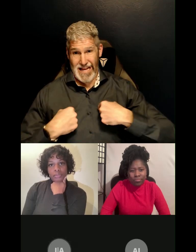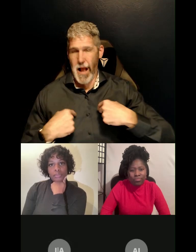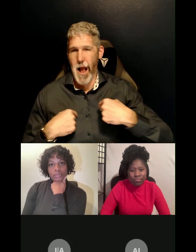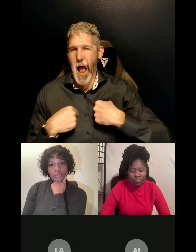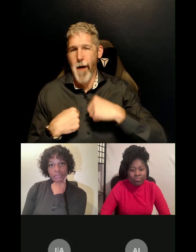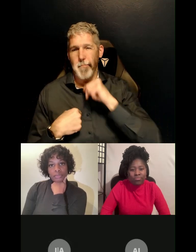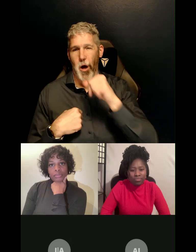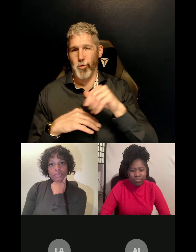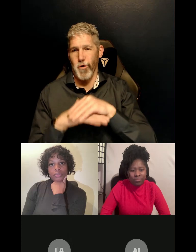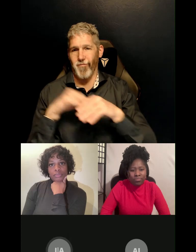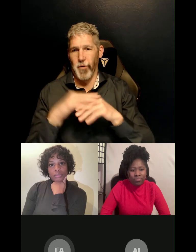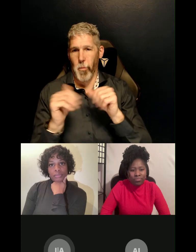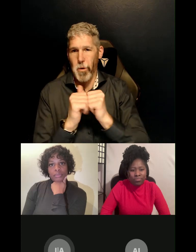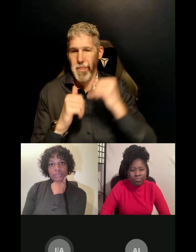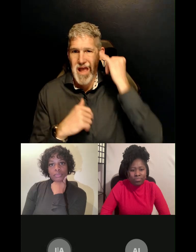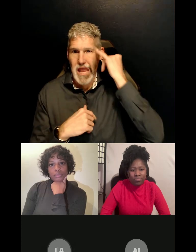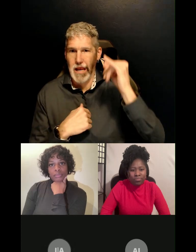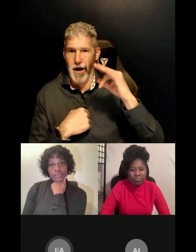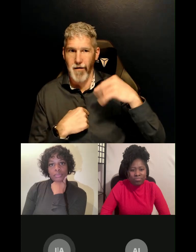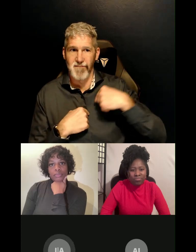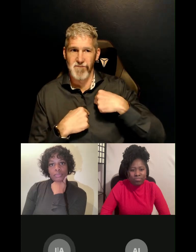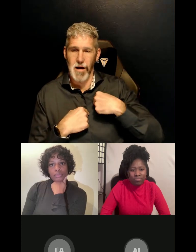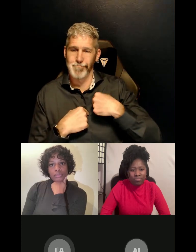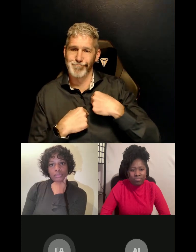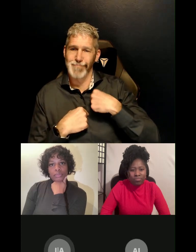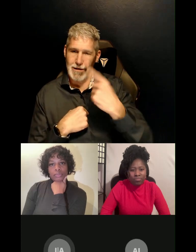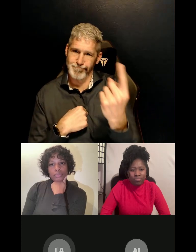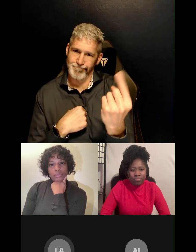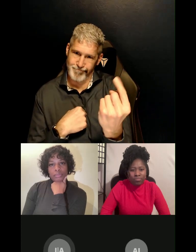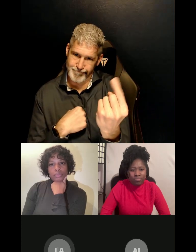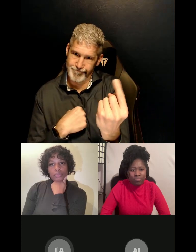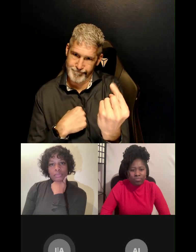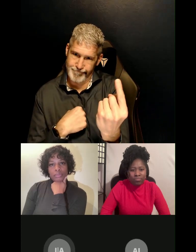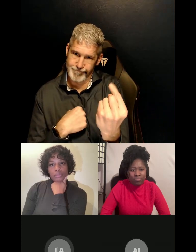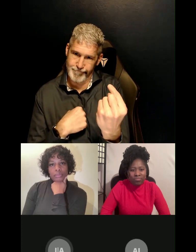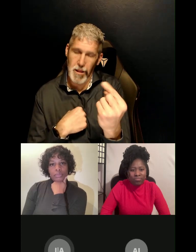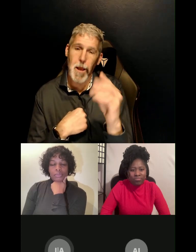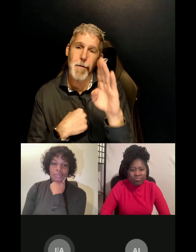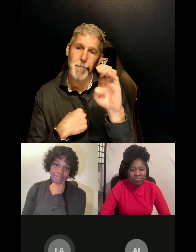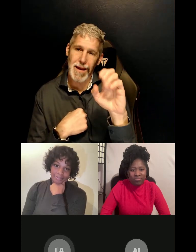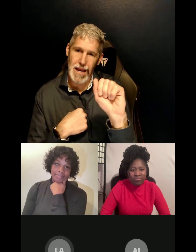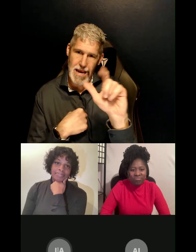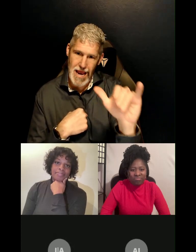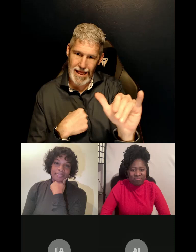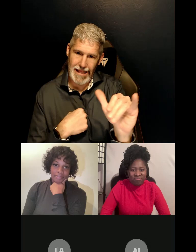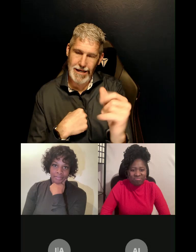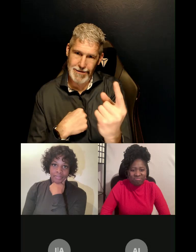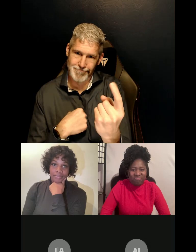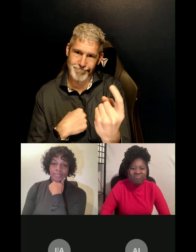So for me, I'm not comfortable with the idea that,